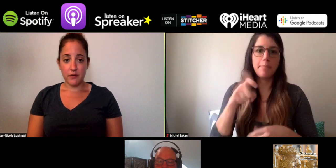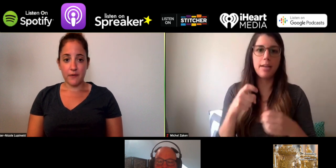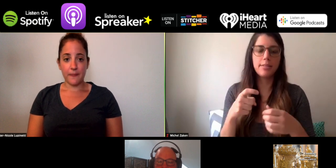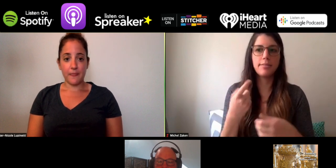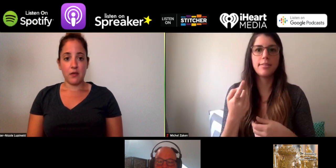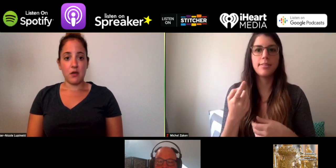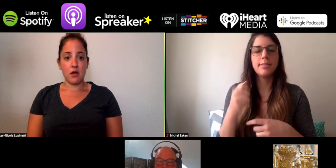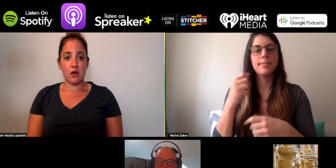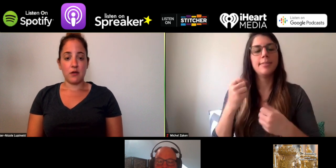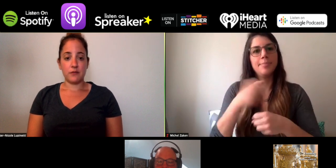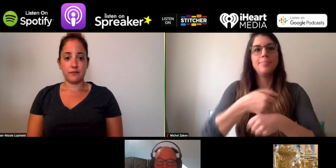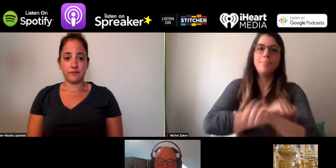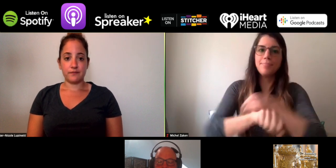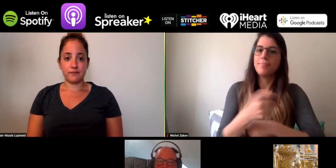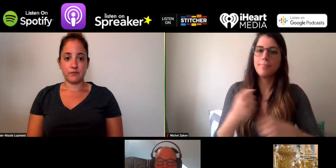support.